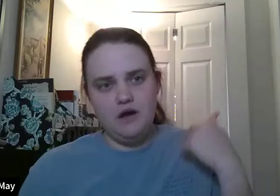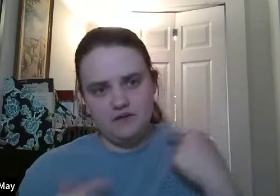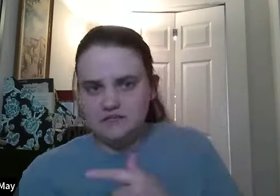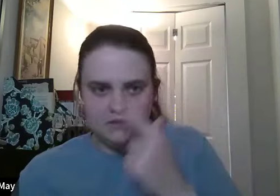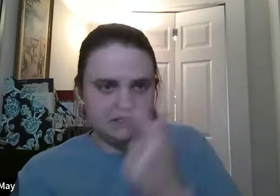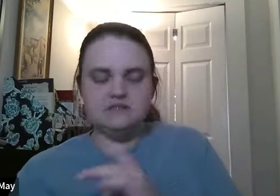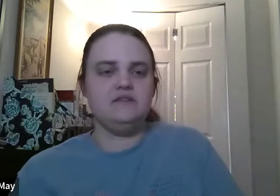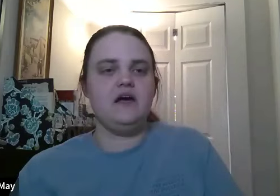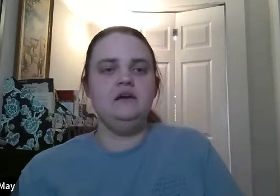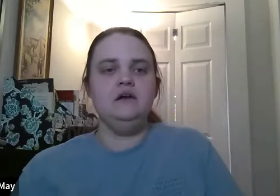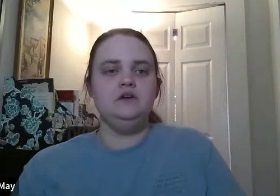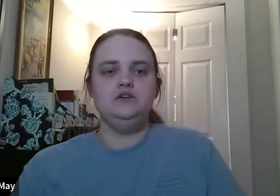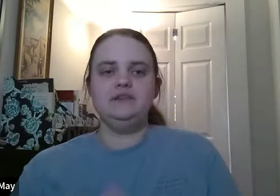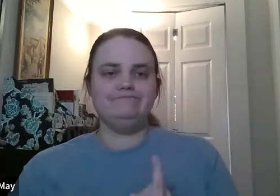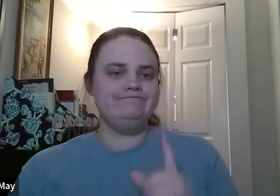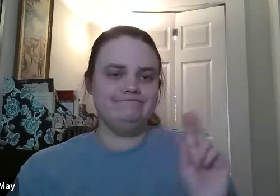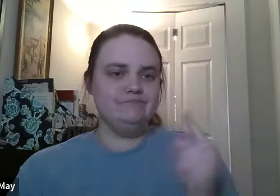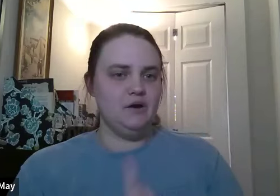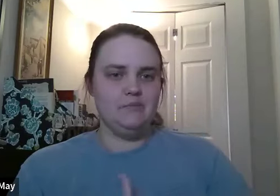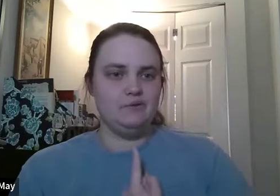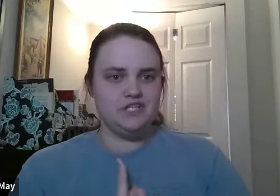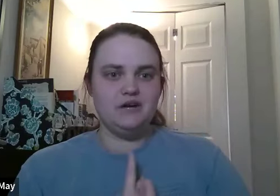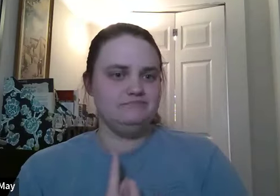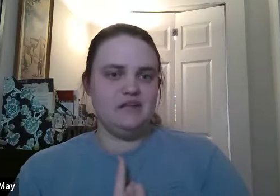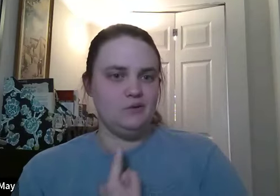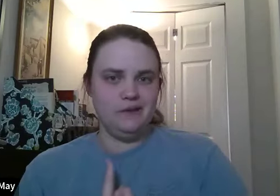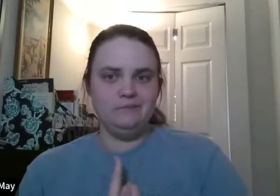have any siblings, things like that, you'd be like, no, I'm an only child. That only.